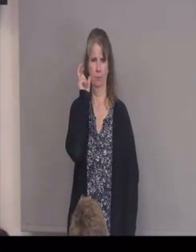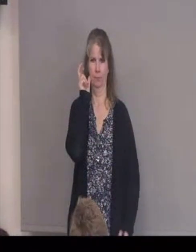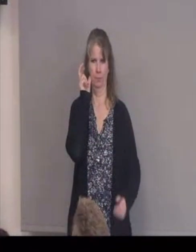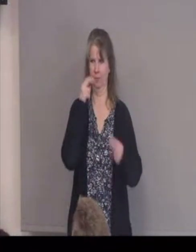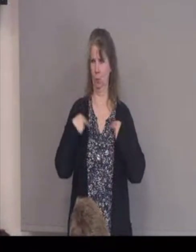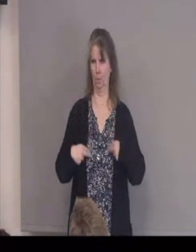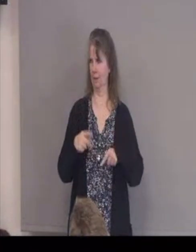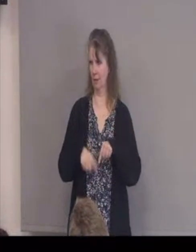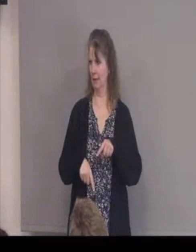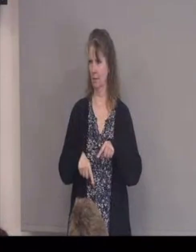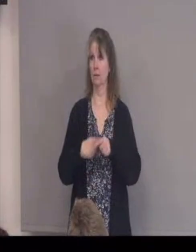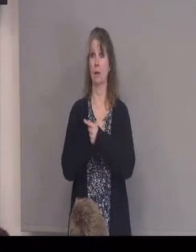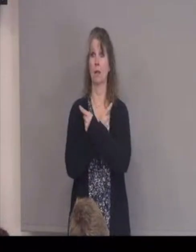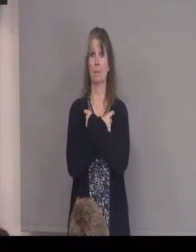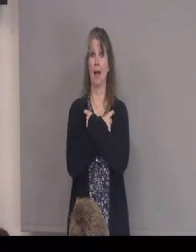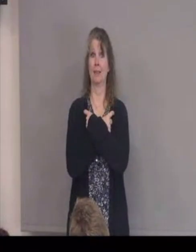Wavelengths that humans can't hear.